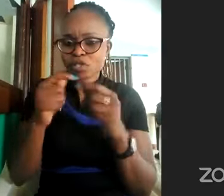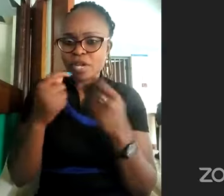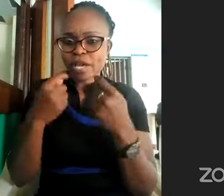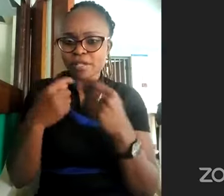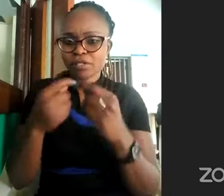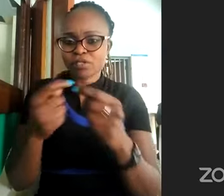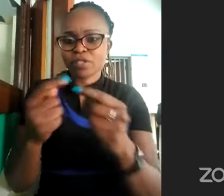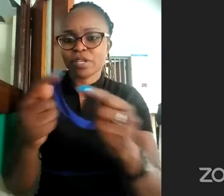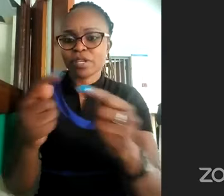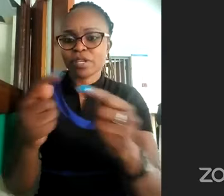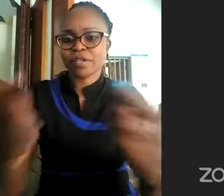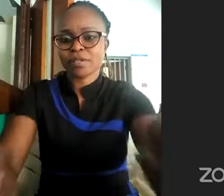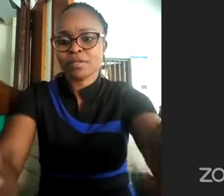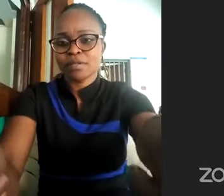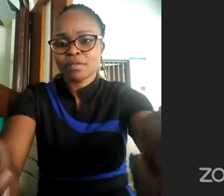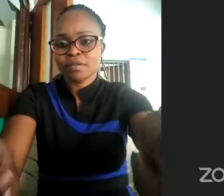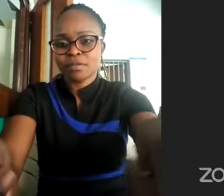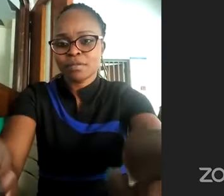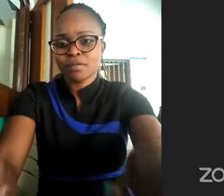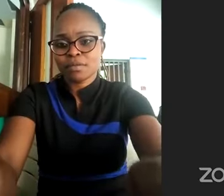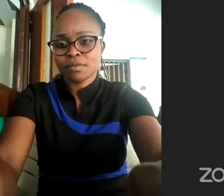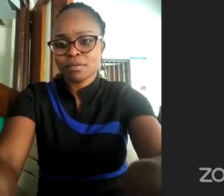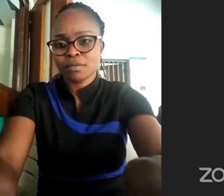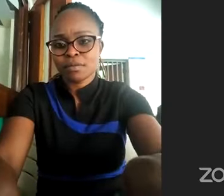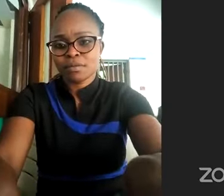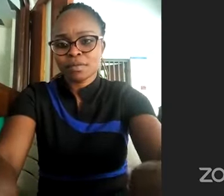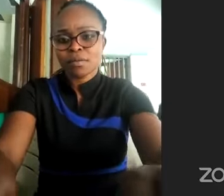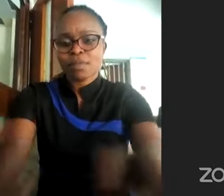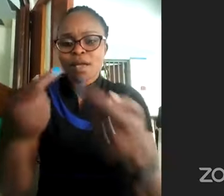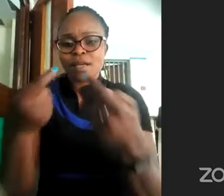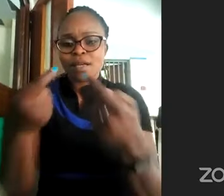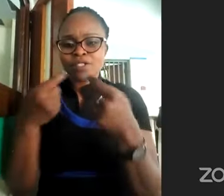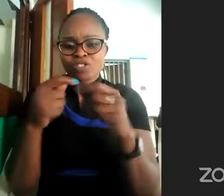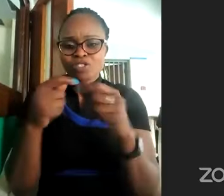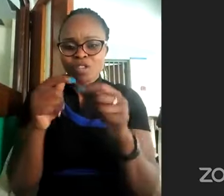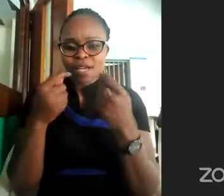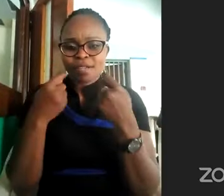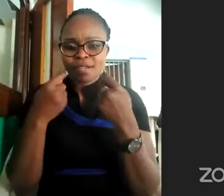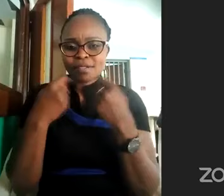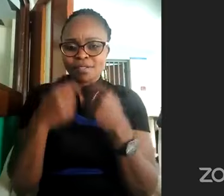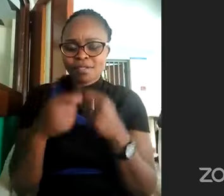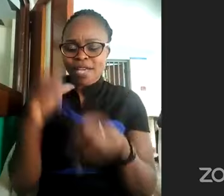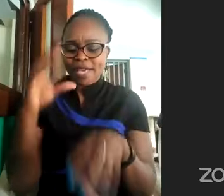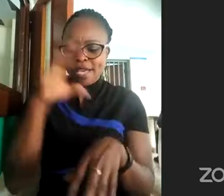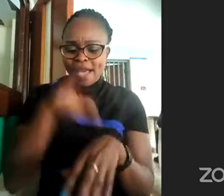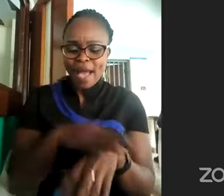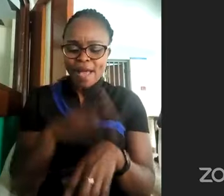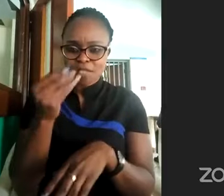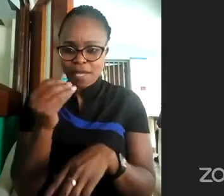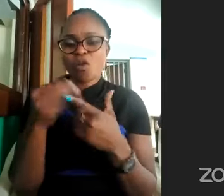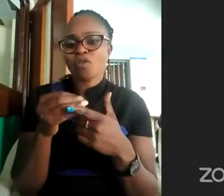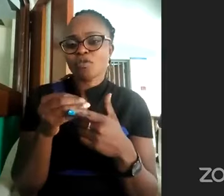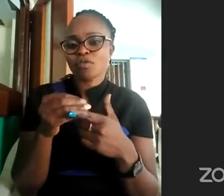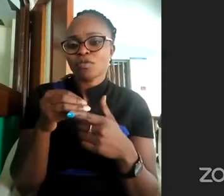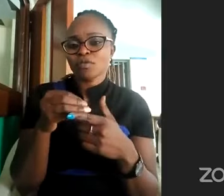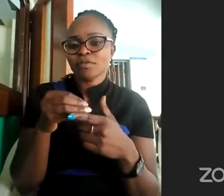to make things work in their home, or to find out how their kids are going to be fed in